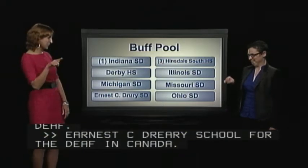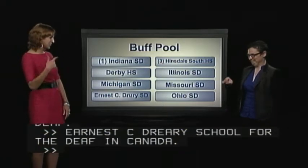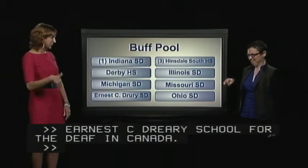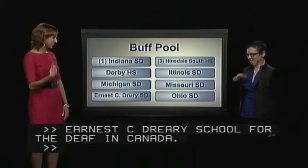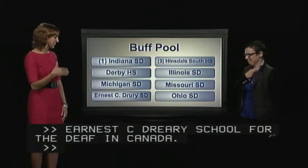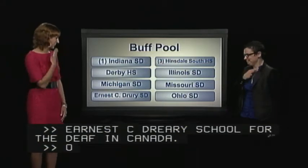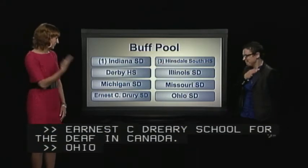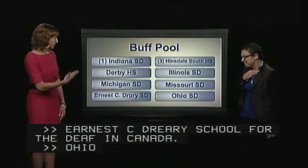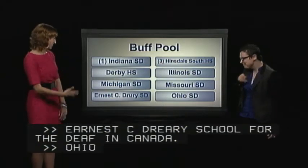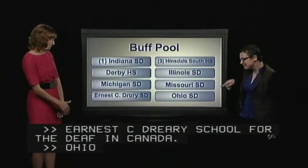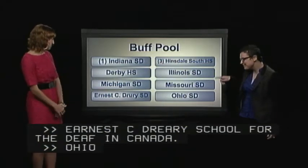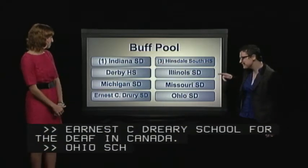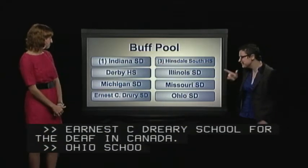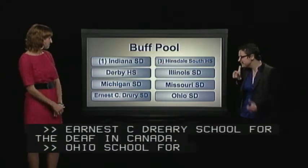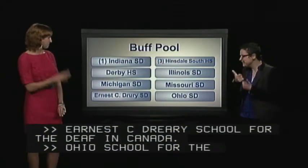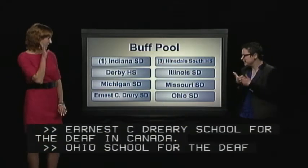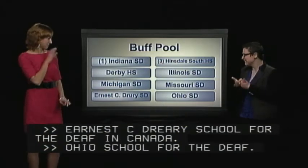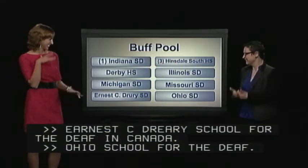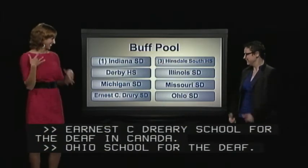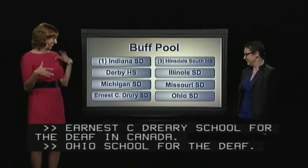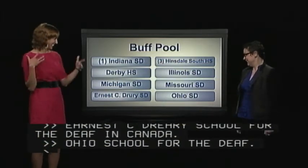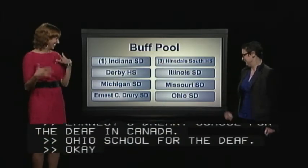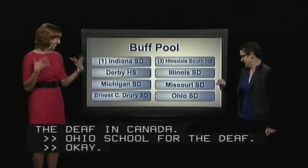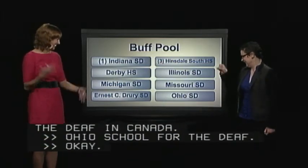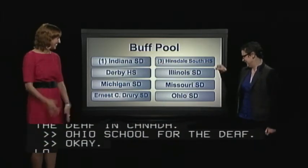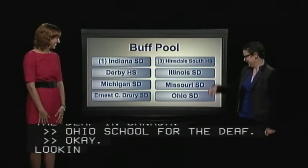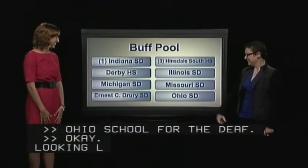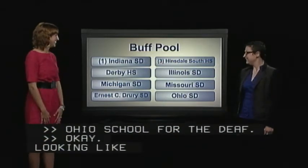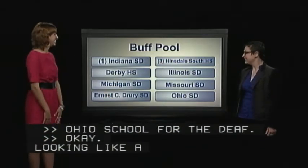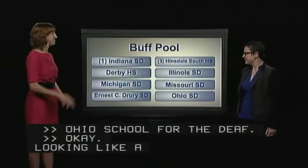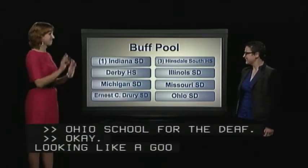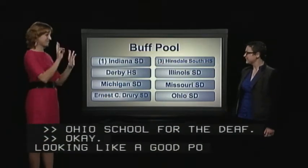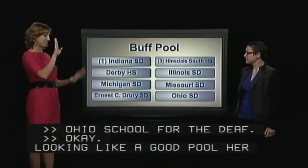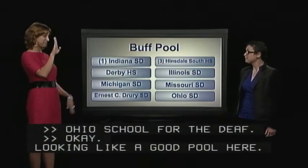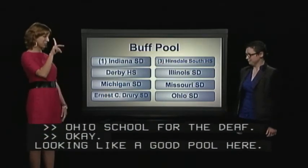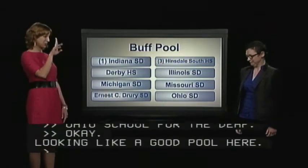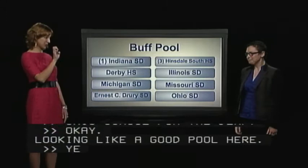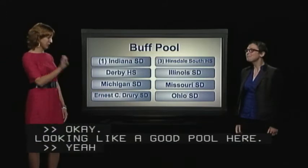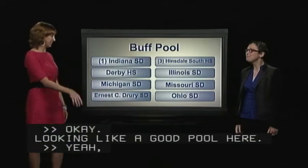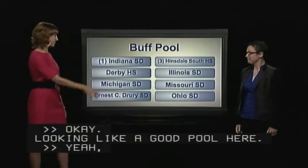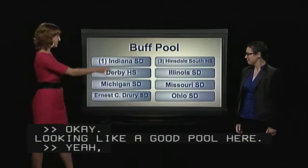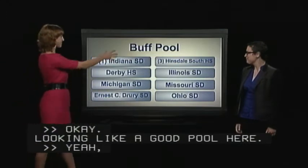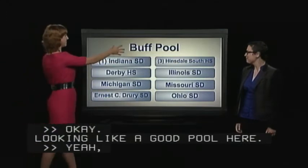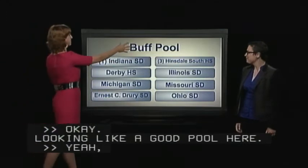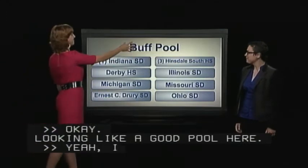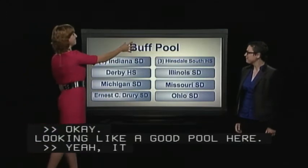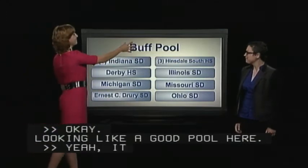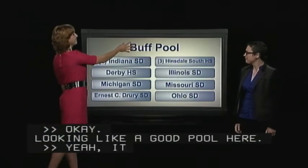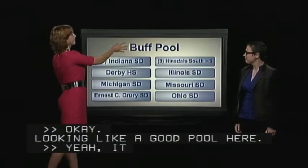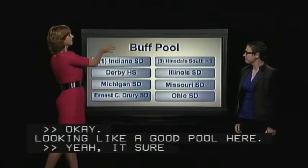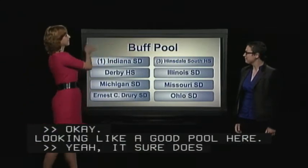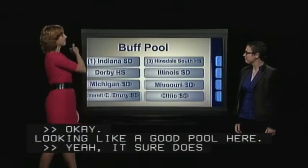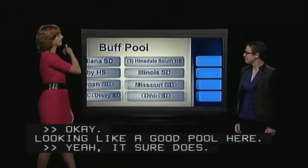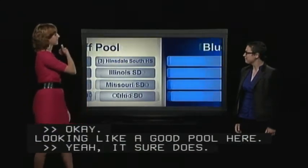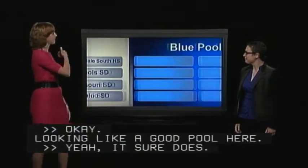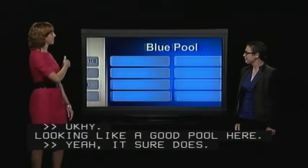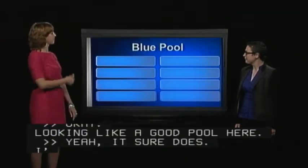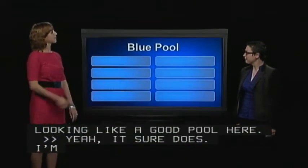Okay, looking like a good pool here. Yeah, it sure does. We'll I'm see. very excited, yes. Are you ready to take a look at the blue pool? I am.